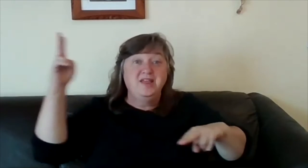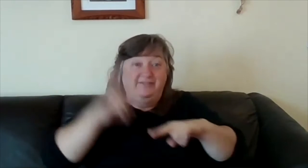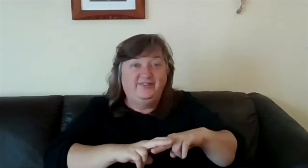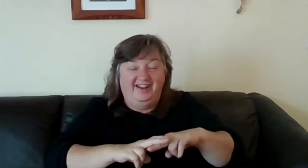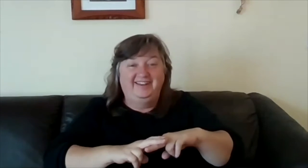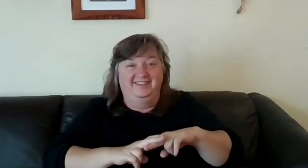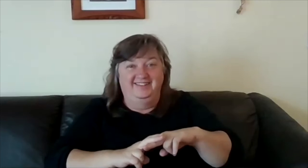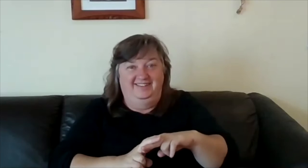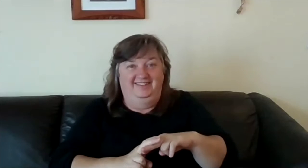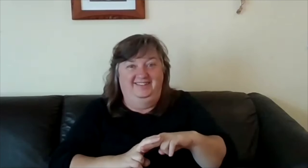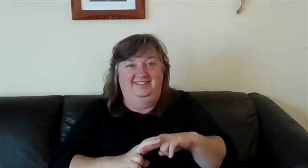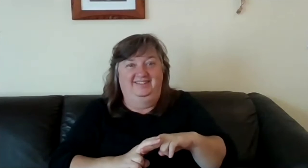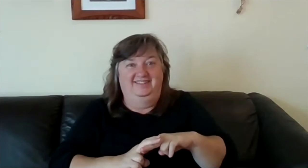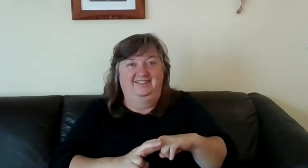Really fun.